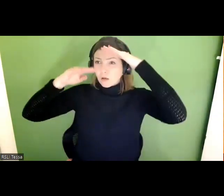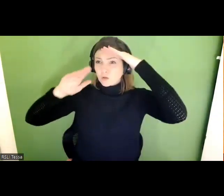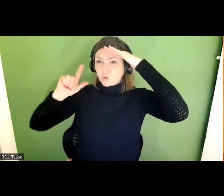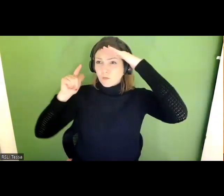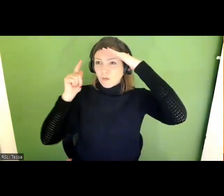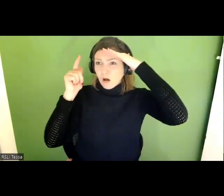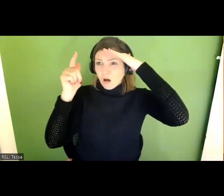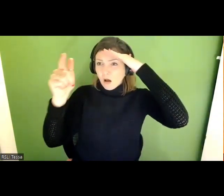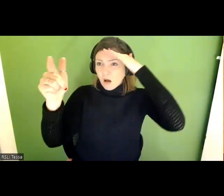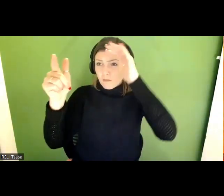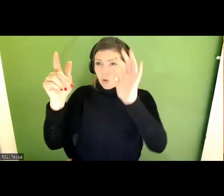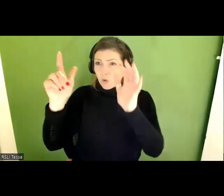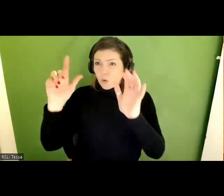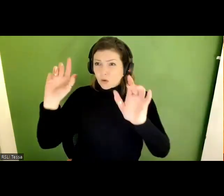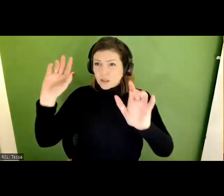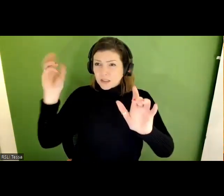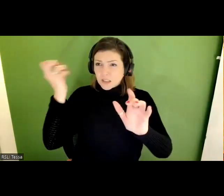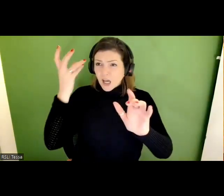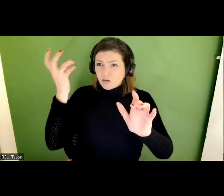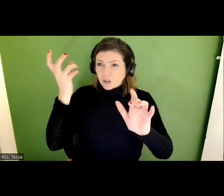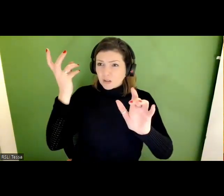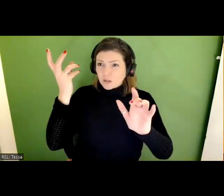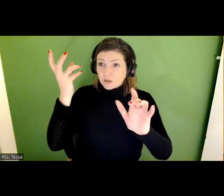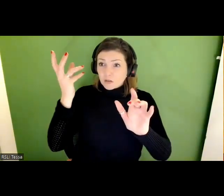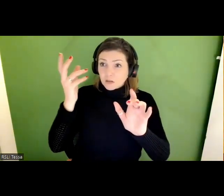so silence there too.